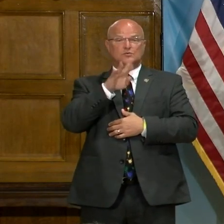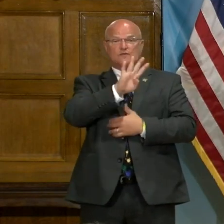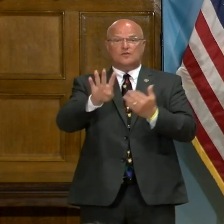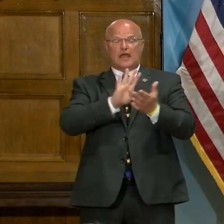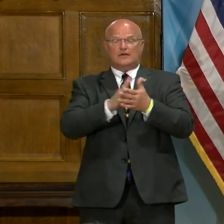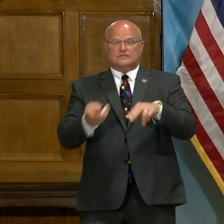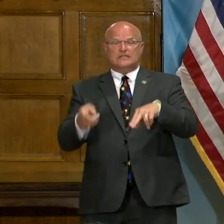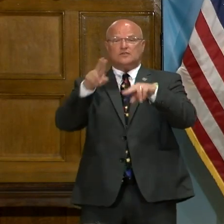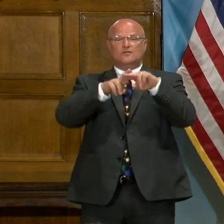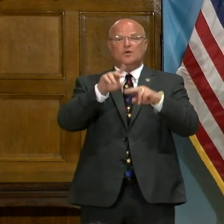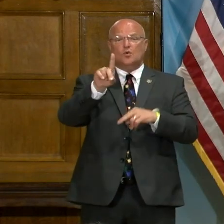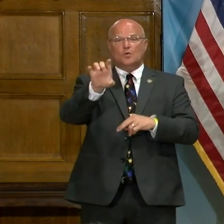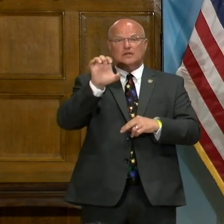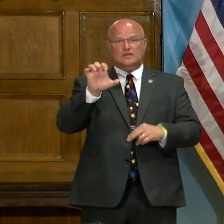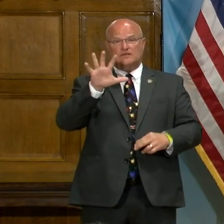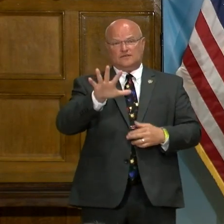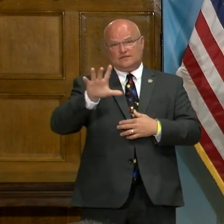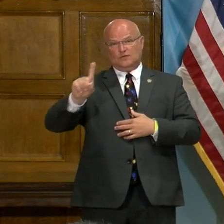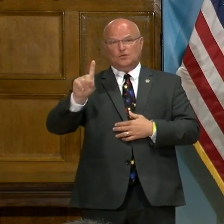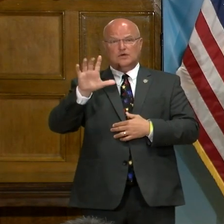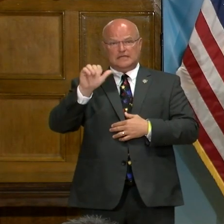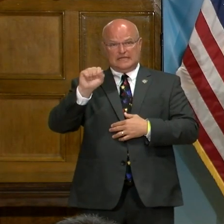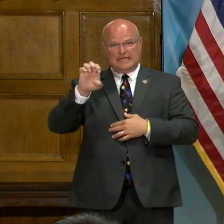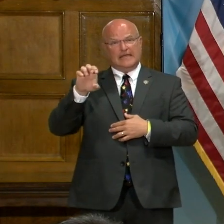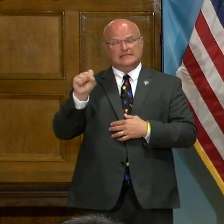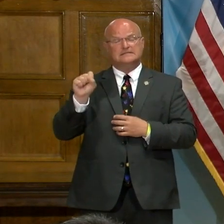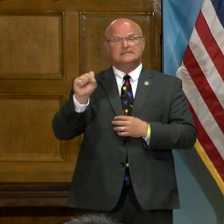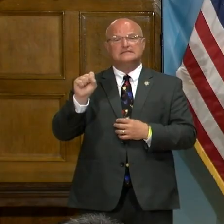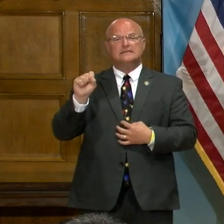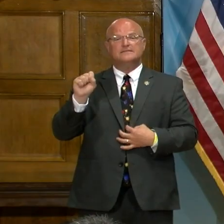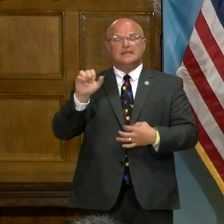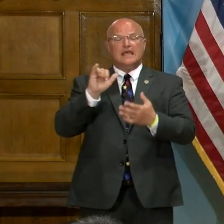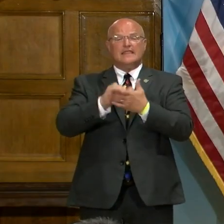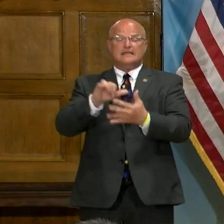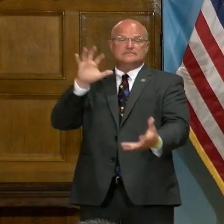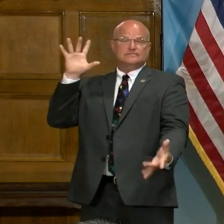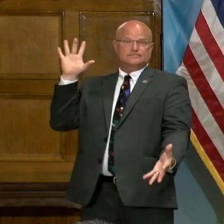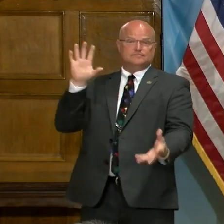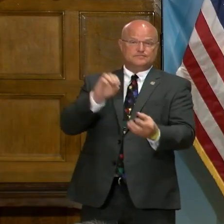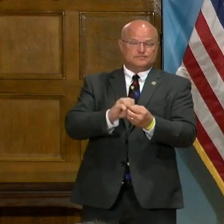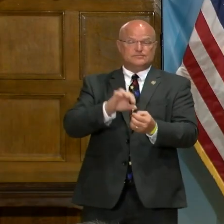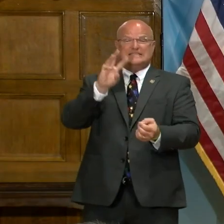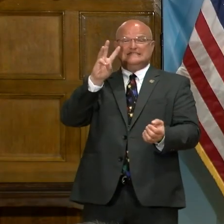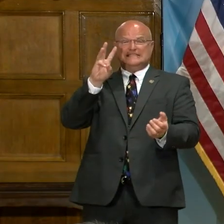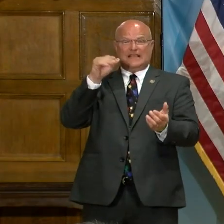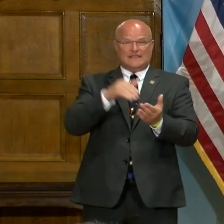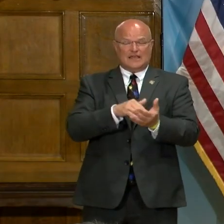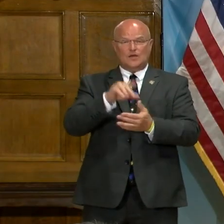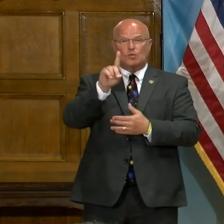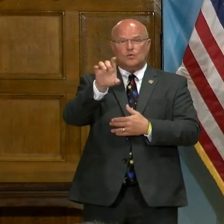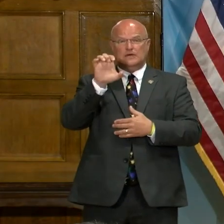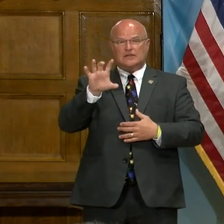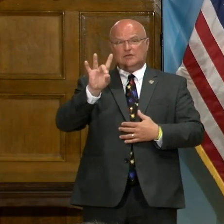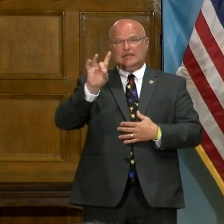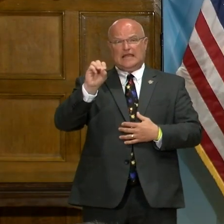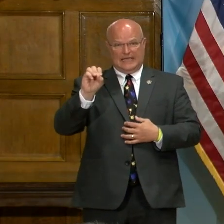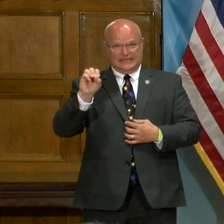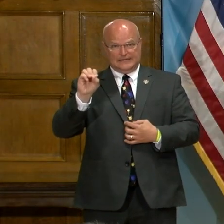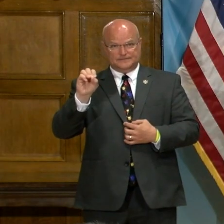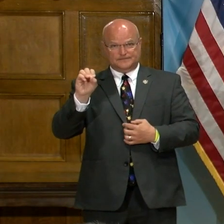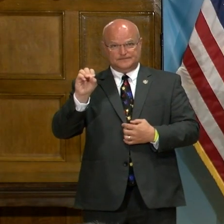we've had an increase of 151 cases. That brings us to 6,180.